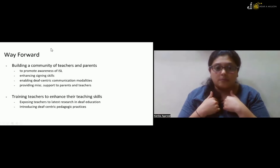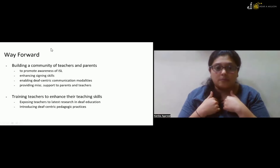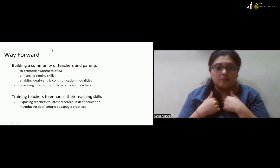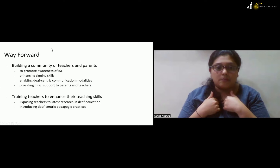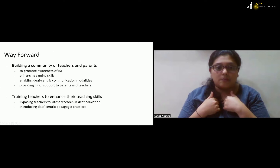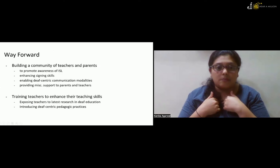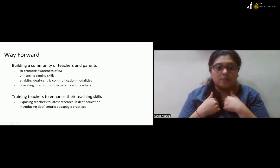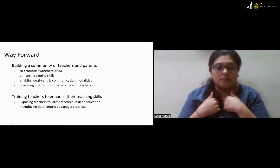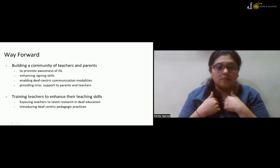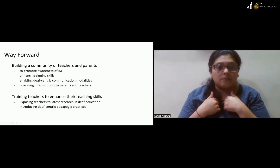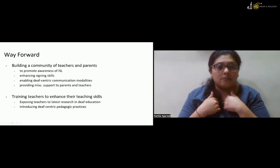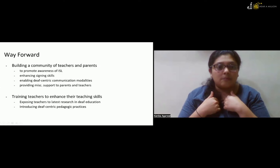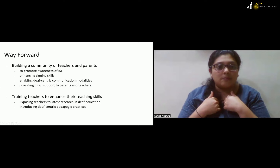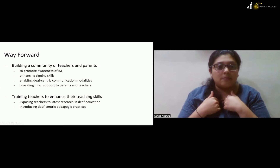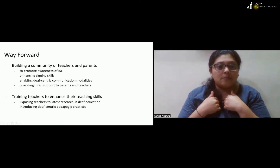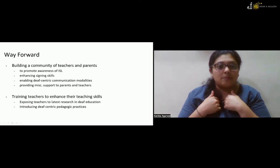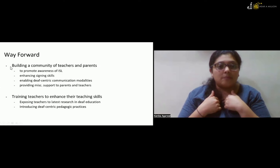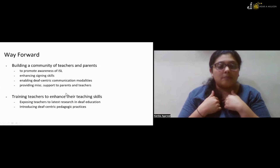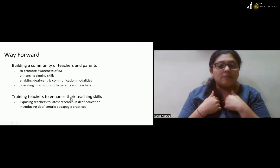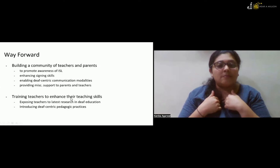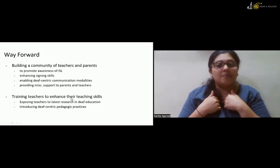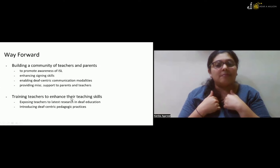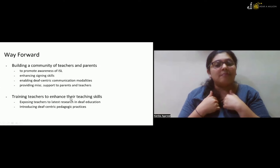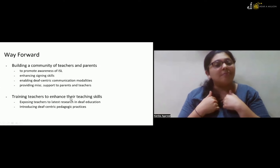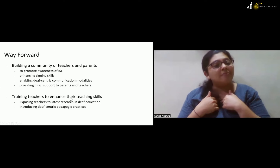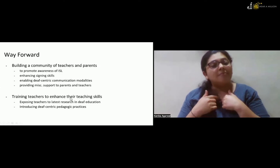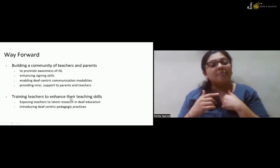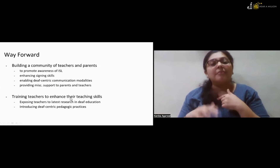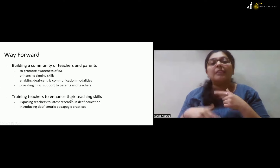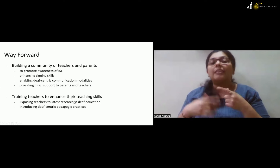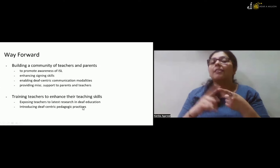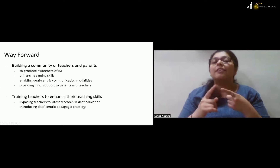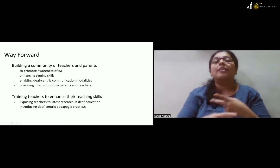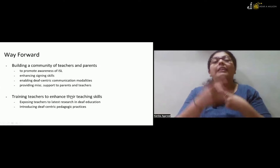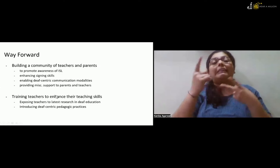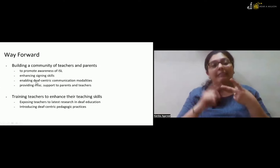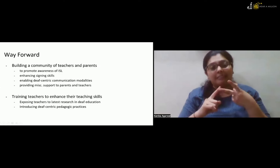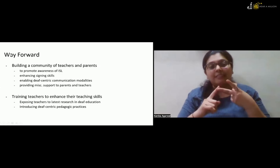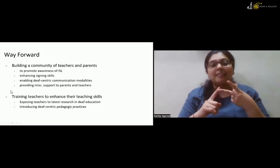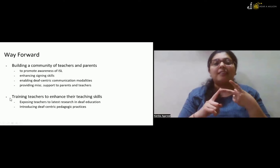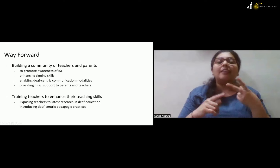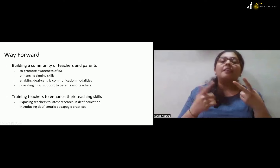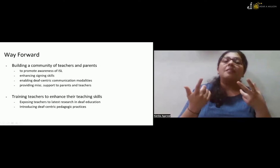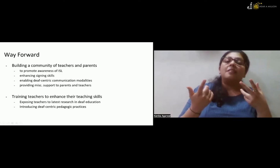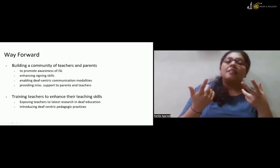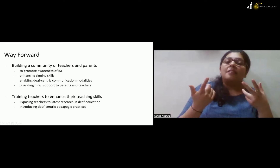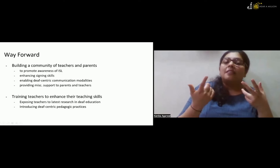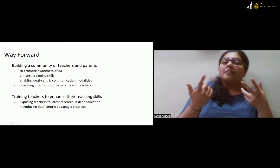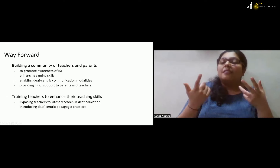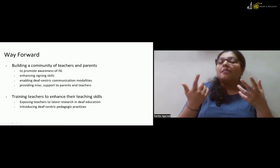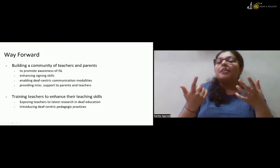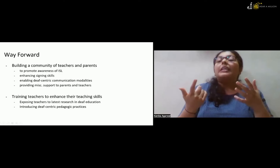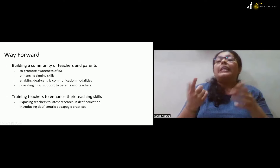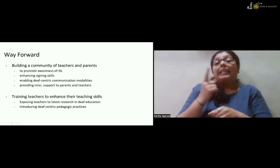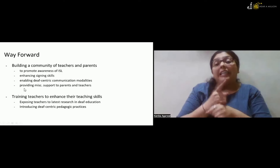they are not happy, they're going through stress, there's commotion at home regarding communication, stuff like that. So you also have to ensure that you